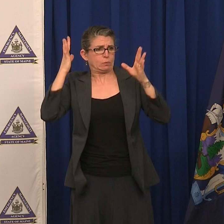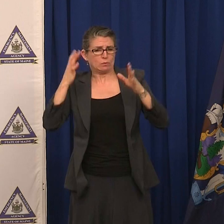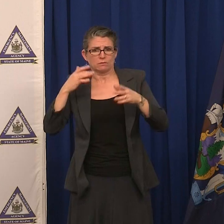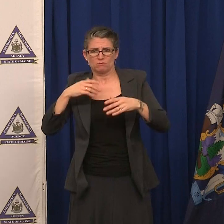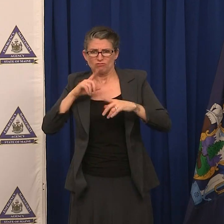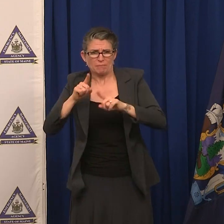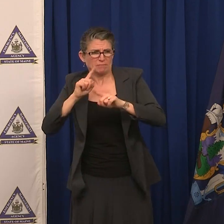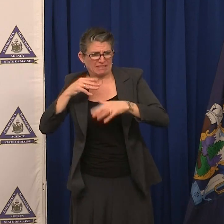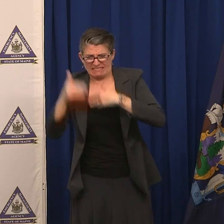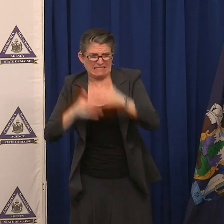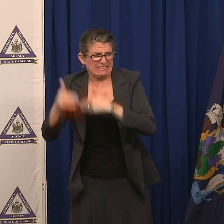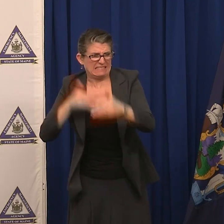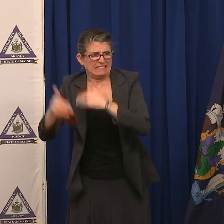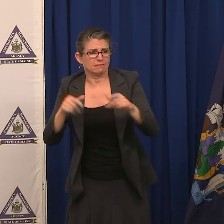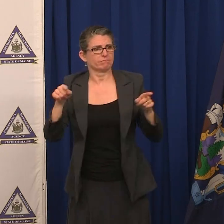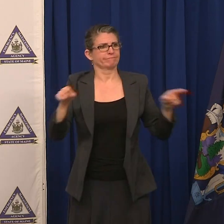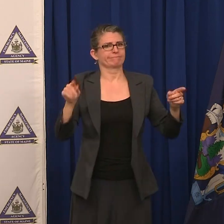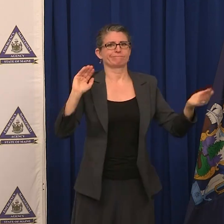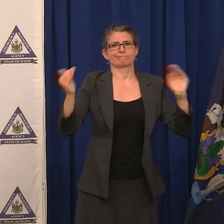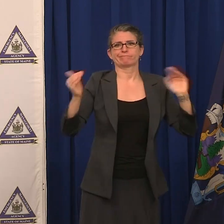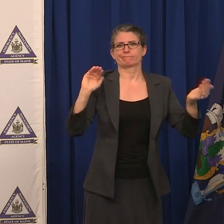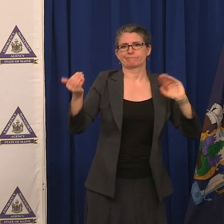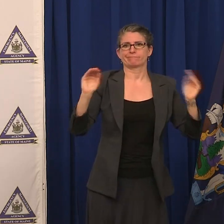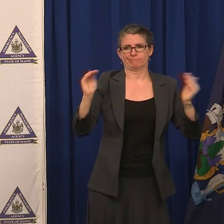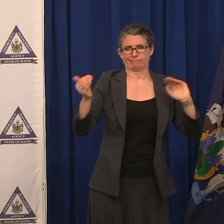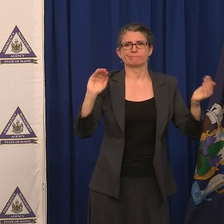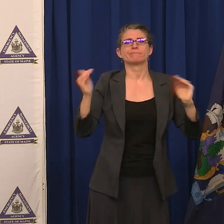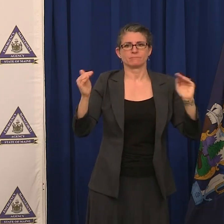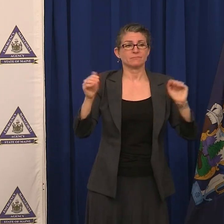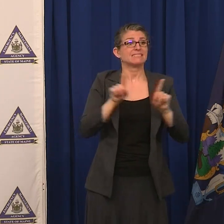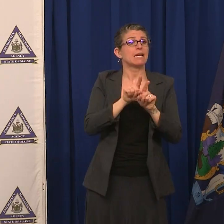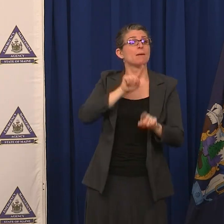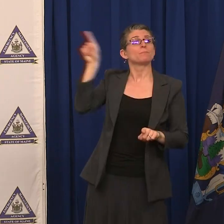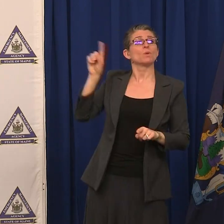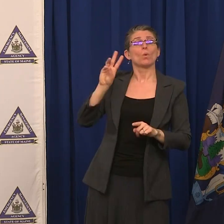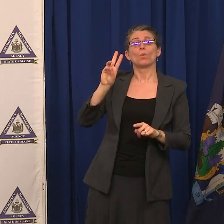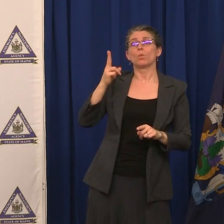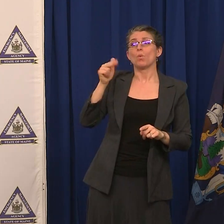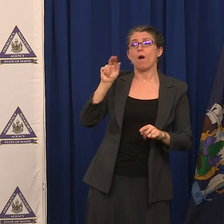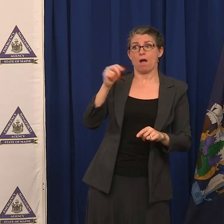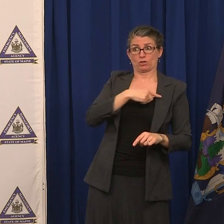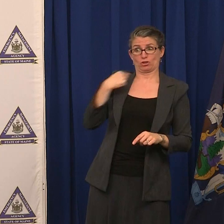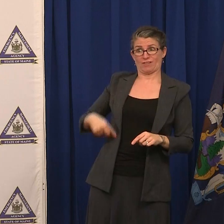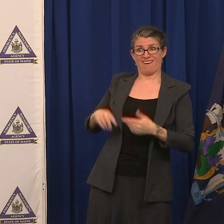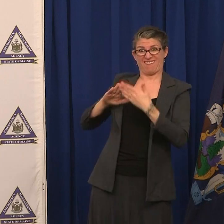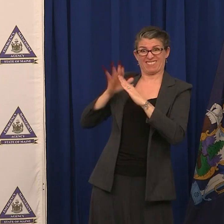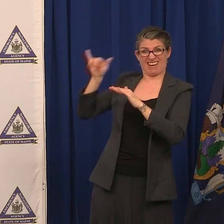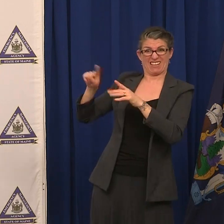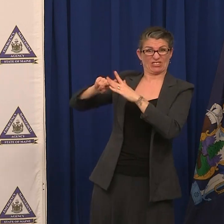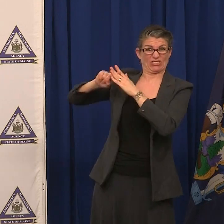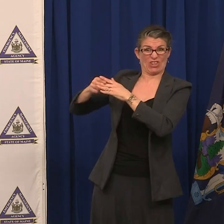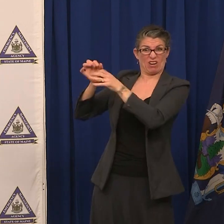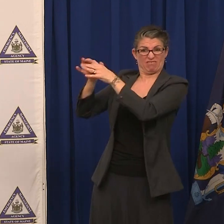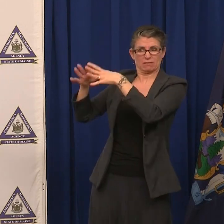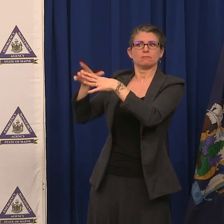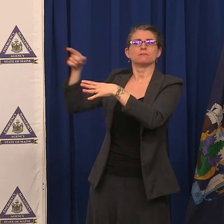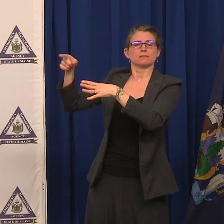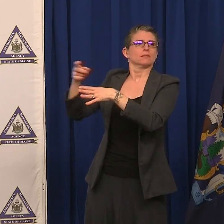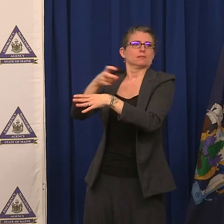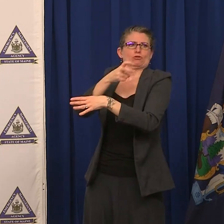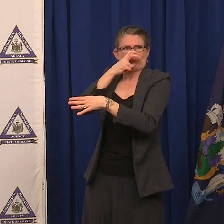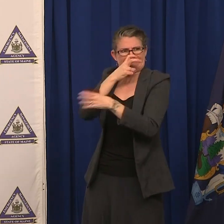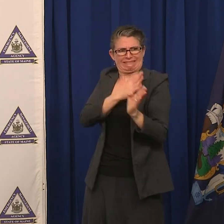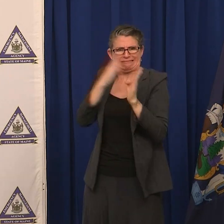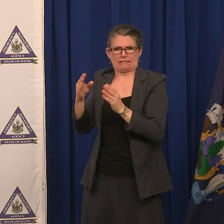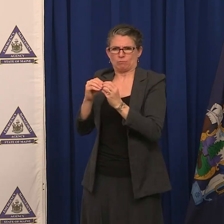Again, the model is just there to help us take different assumptions and then project out into the future